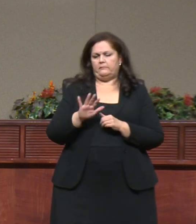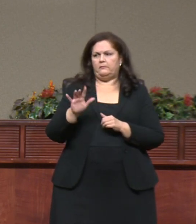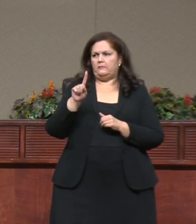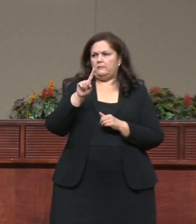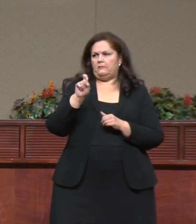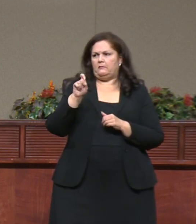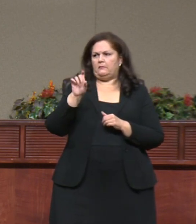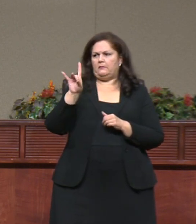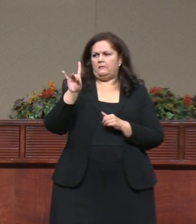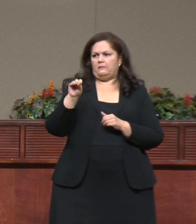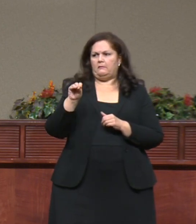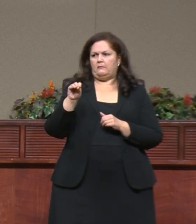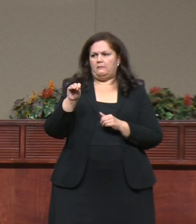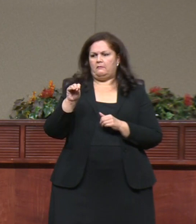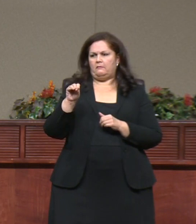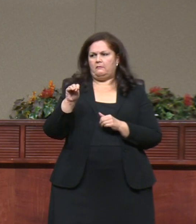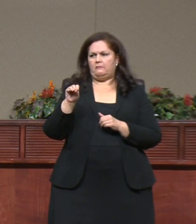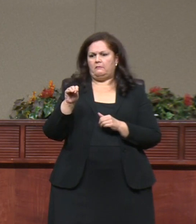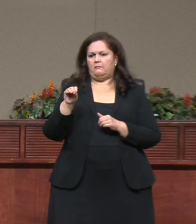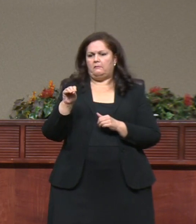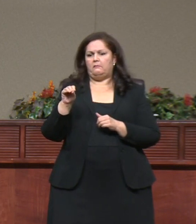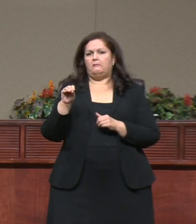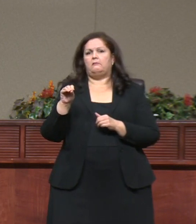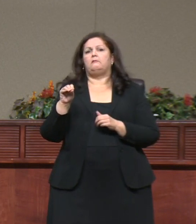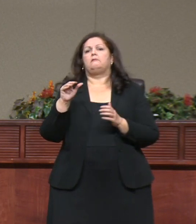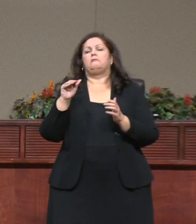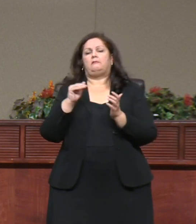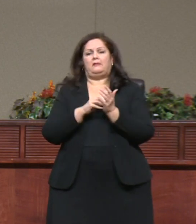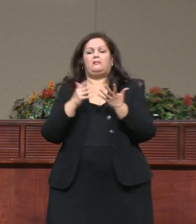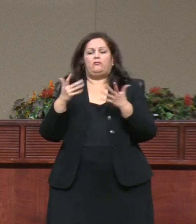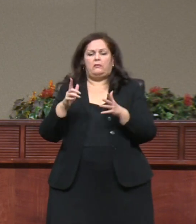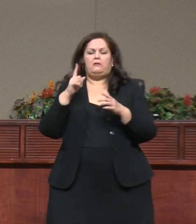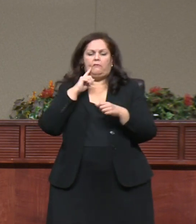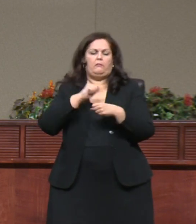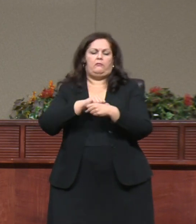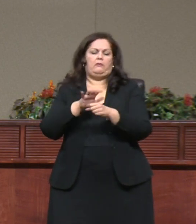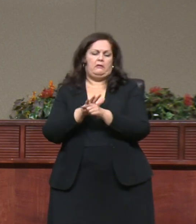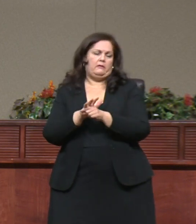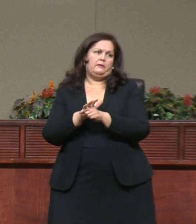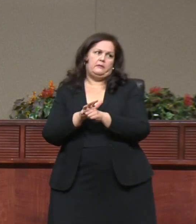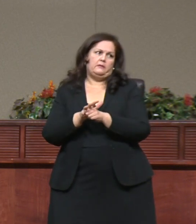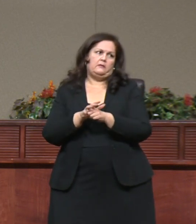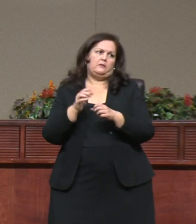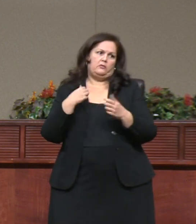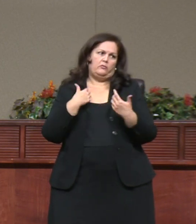already from the coronavirus. So as much as we can,